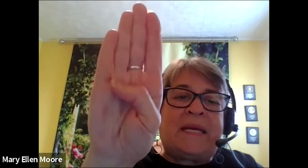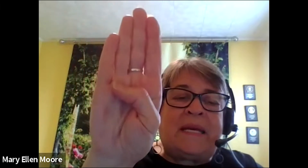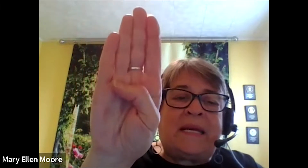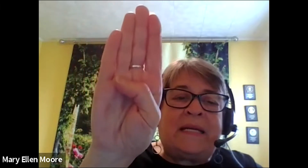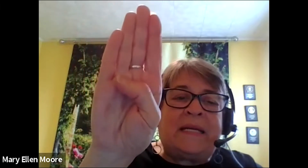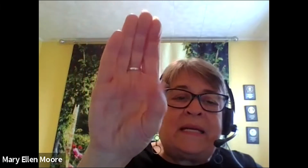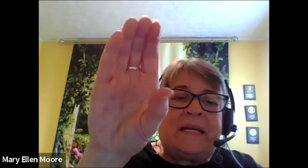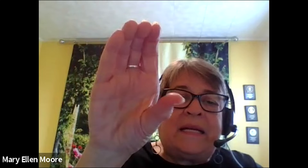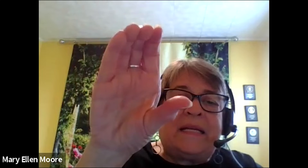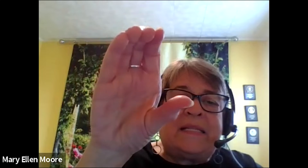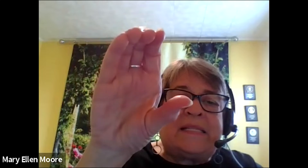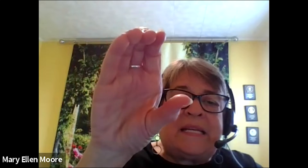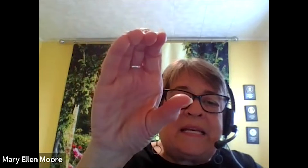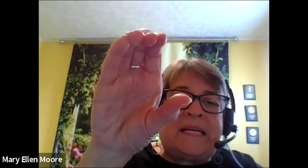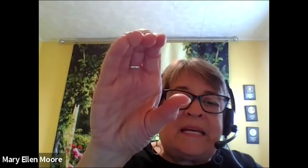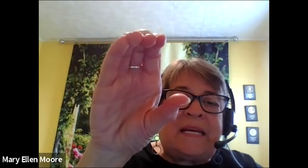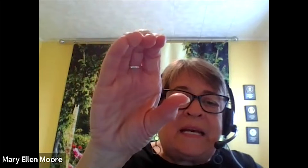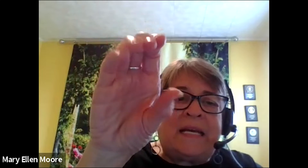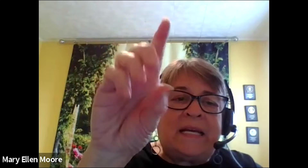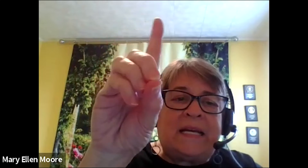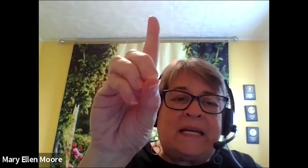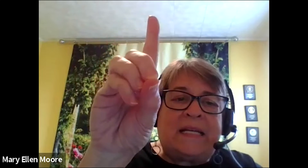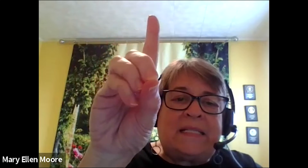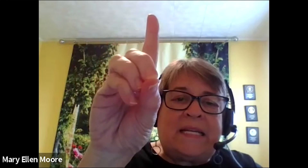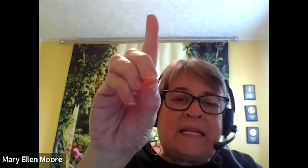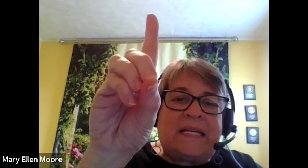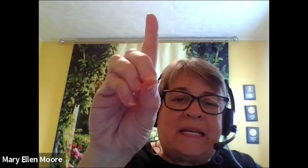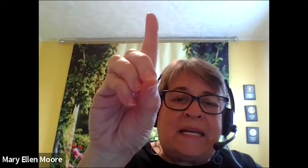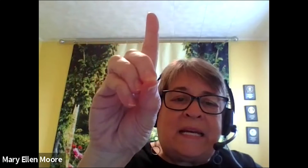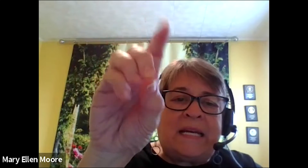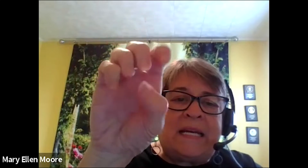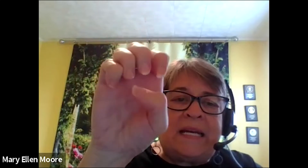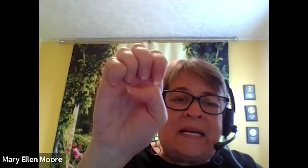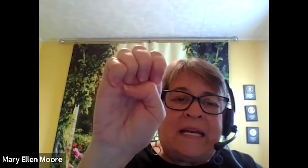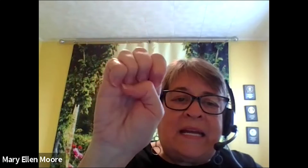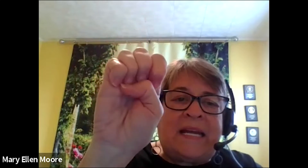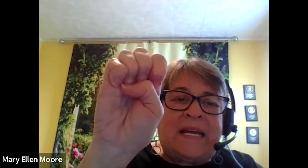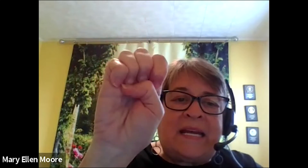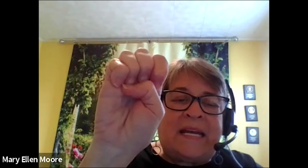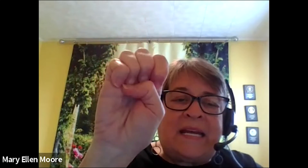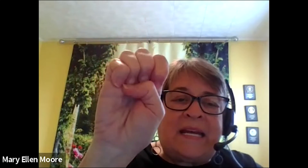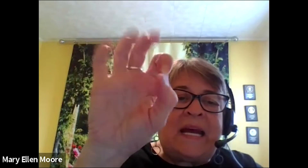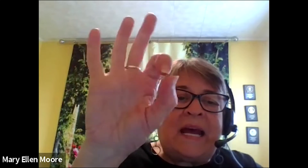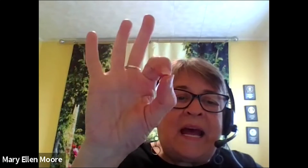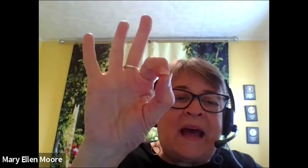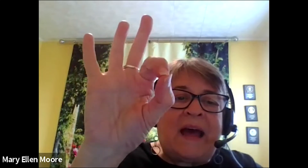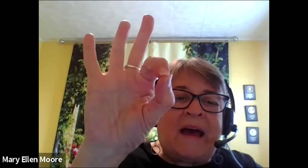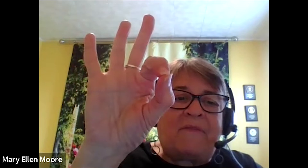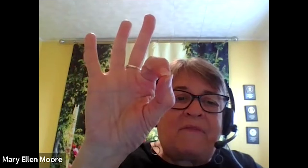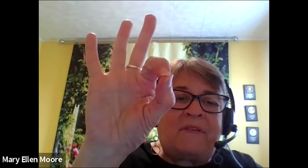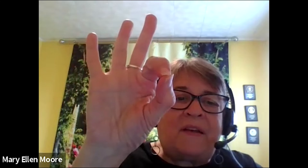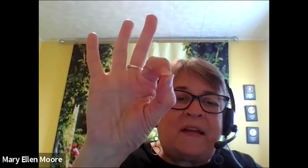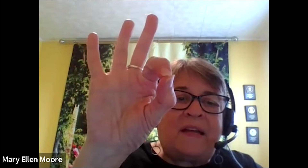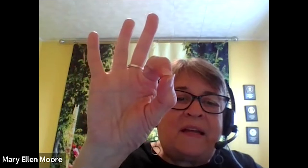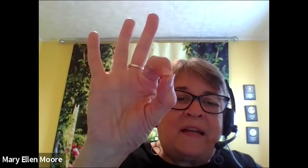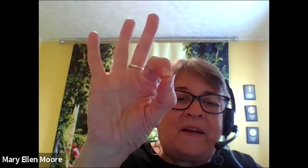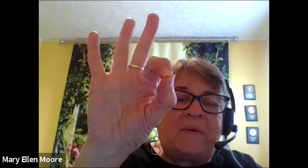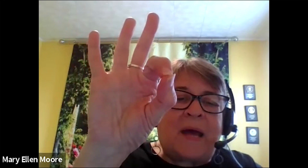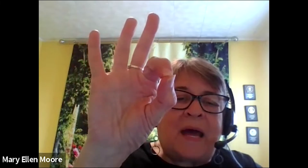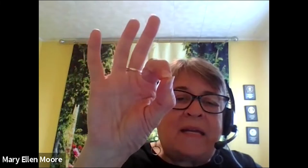B, C, D, E, F. Okay,